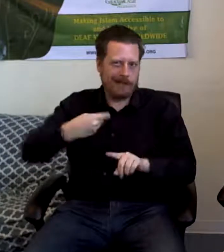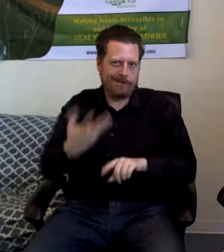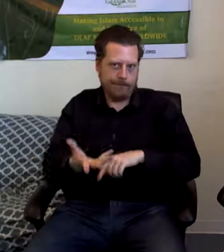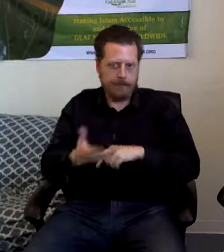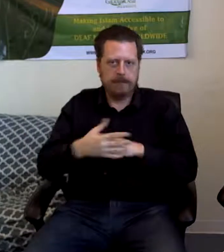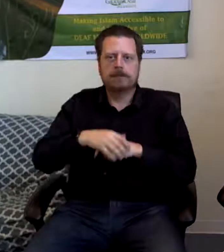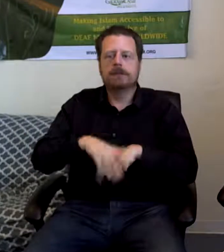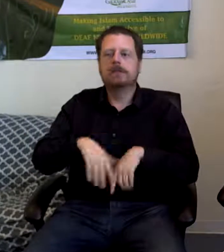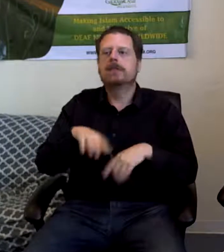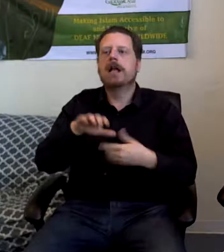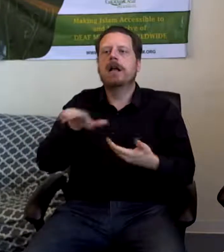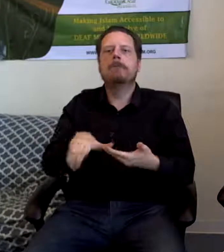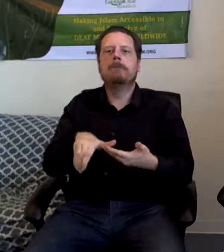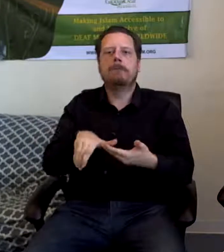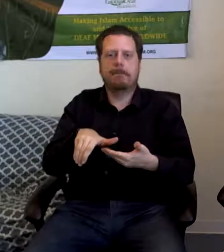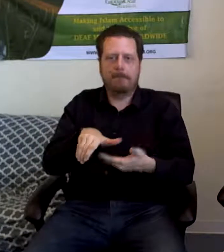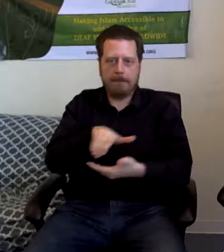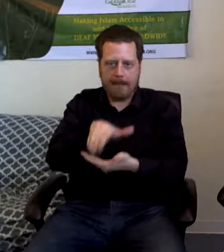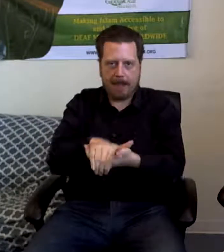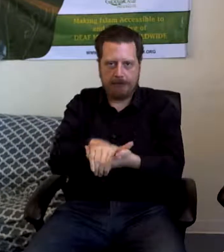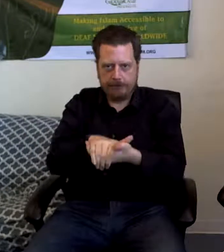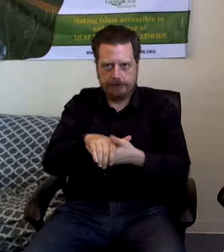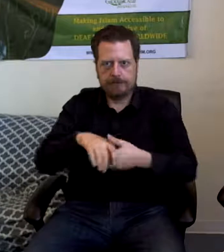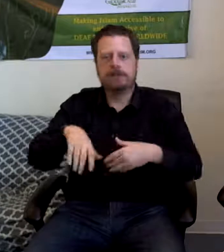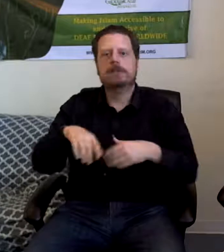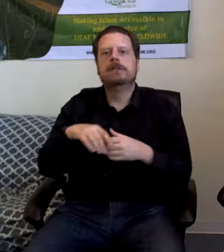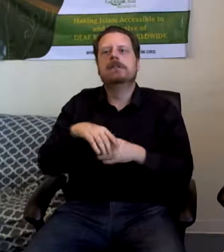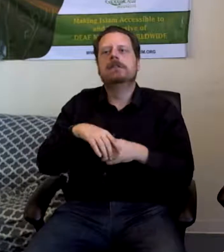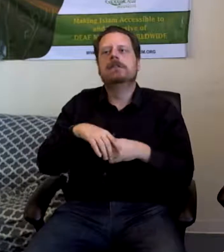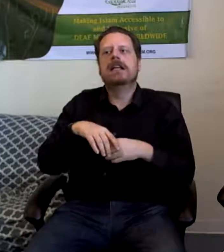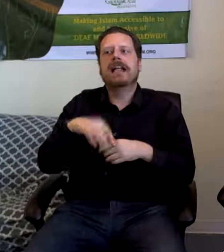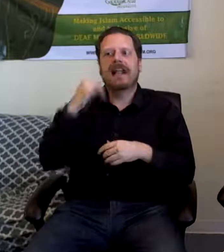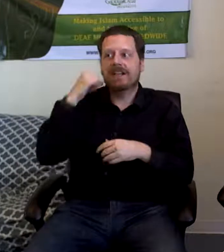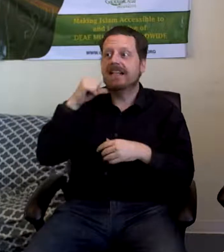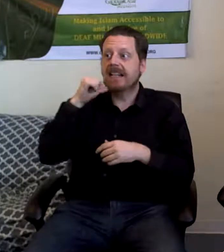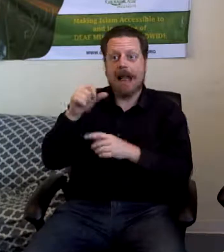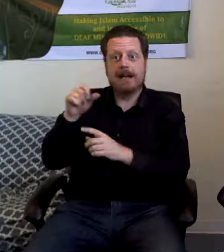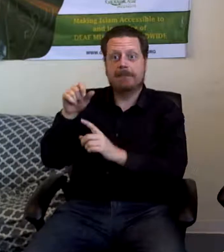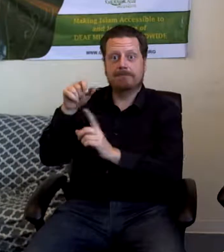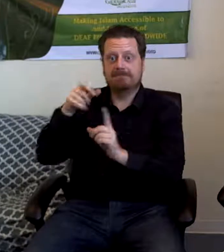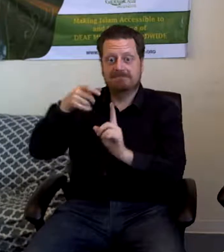marry the unmarried among you.